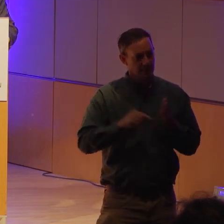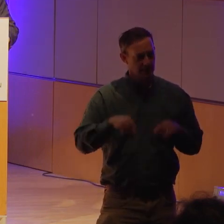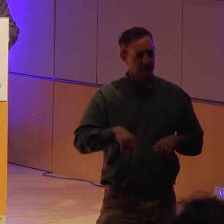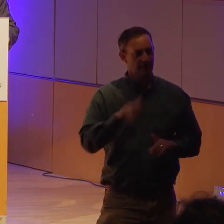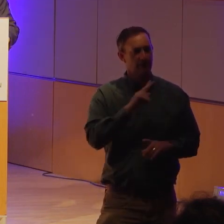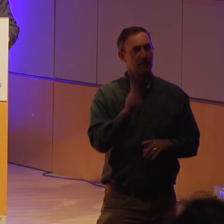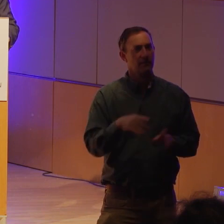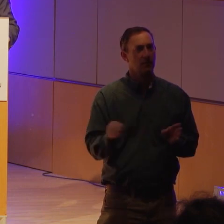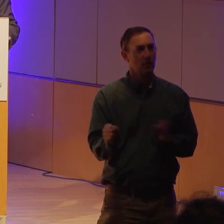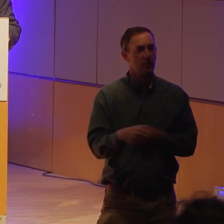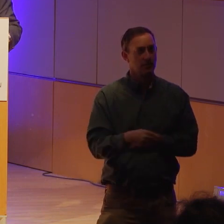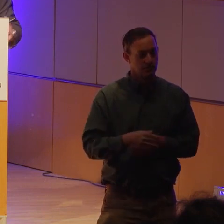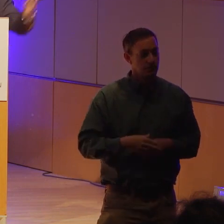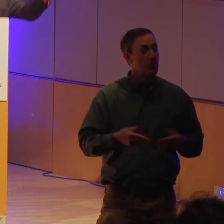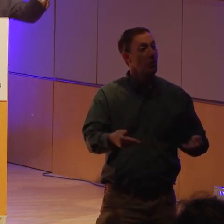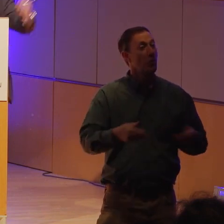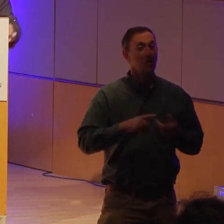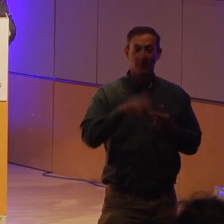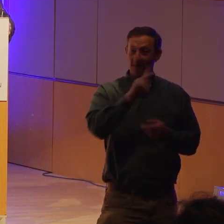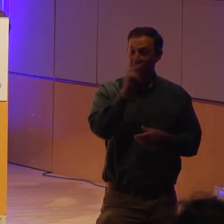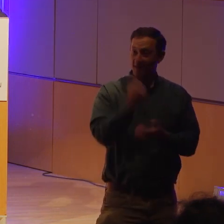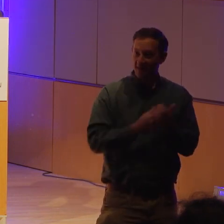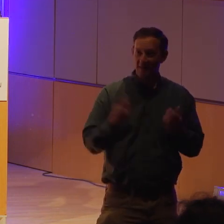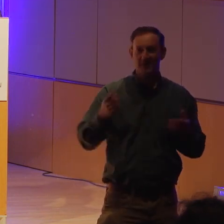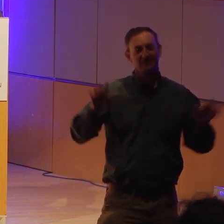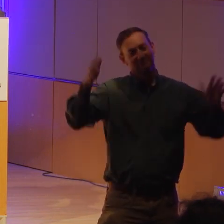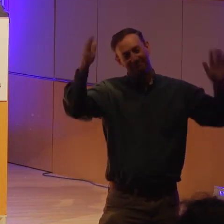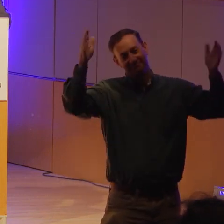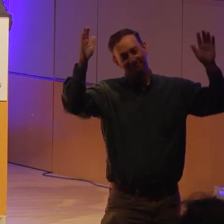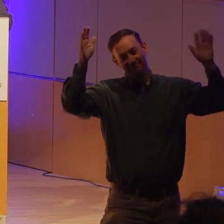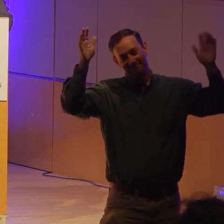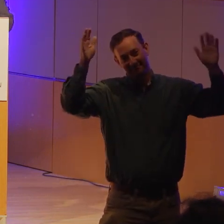office. Welcome to Philadelphia, everyone.